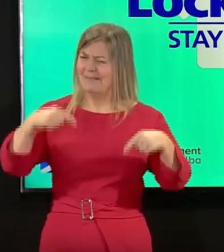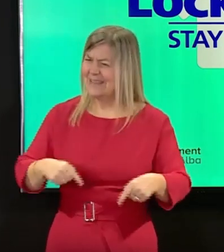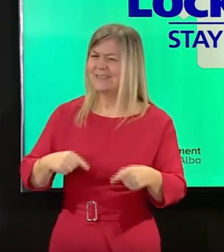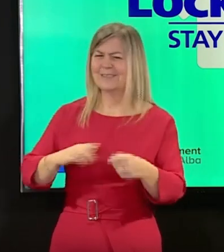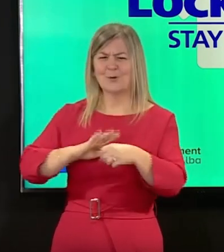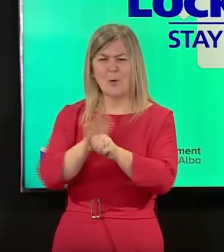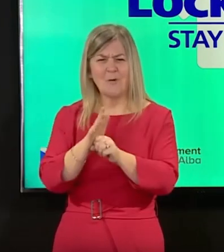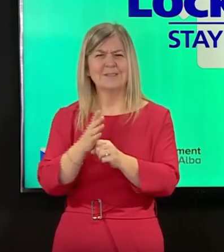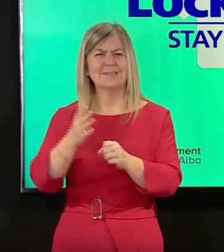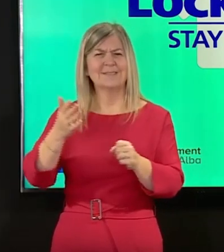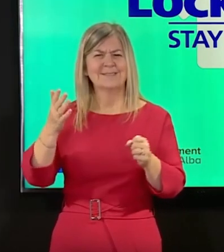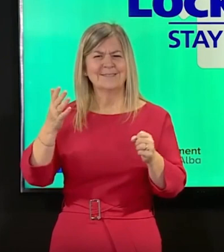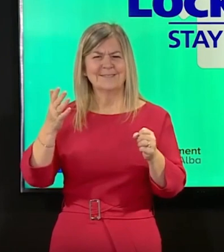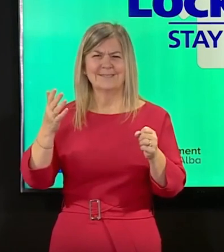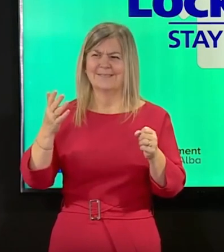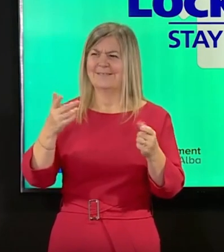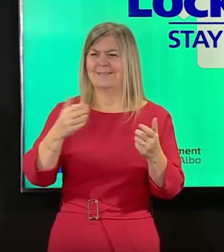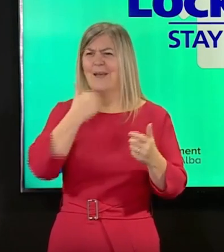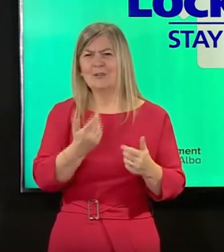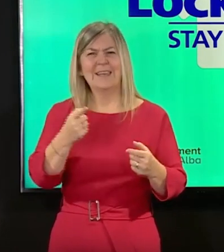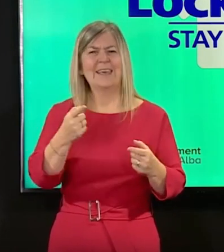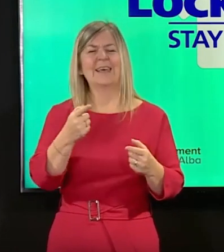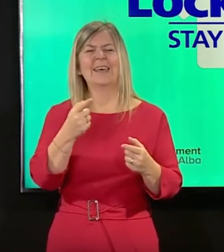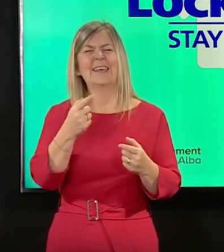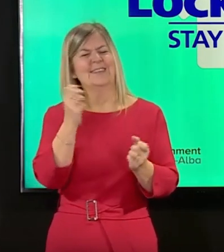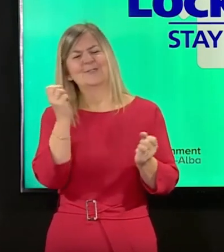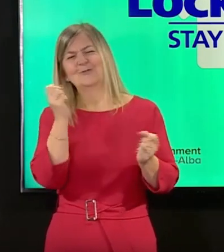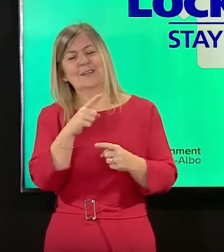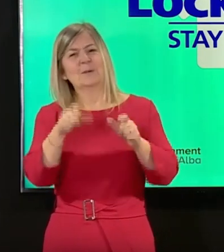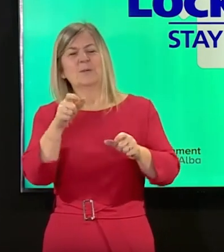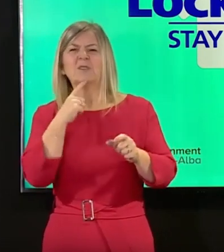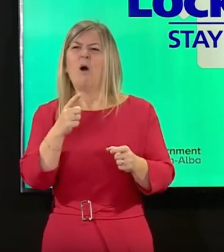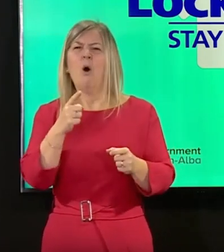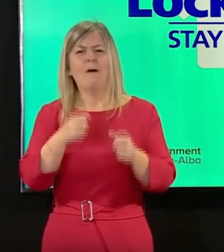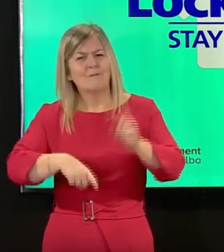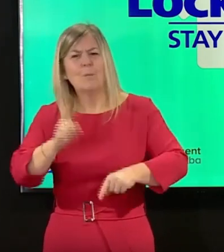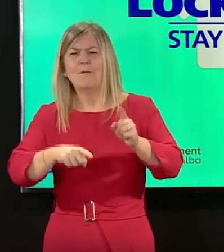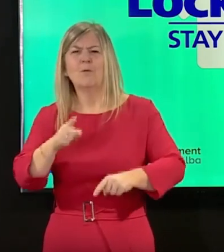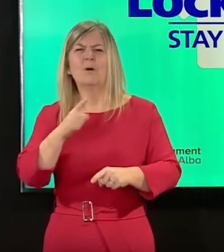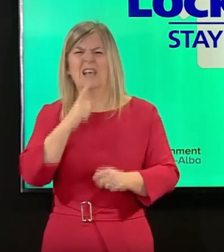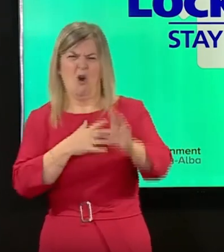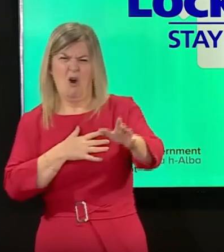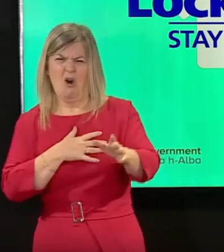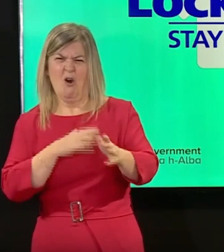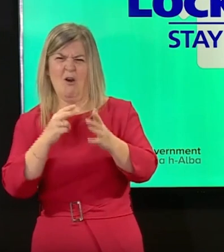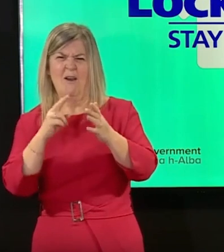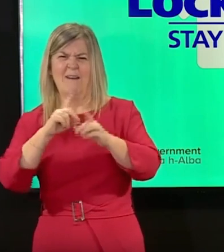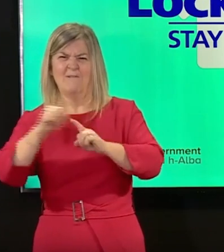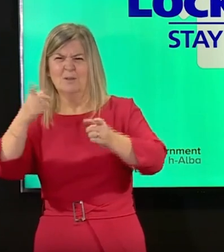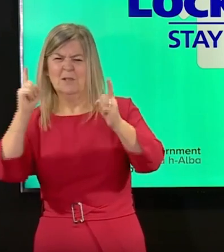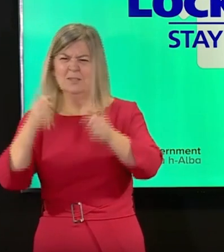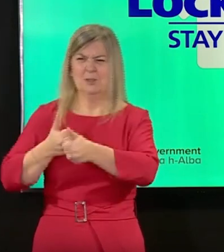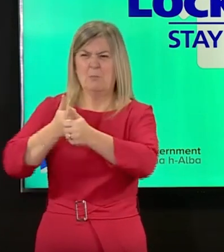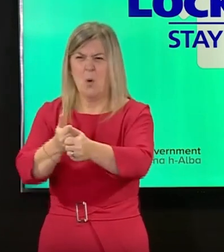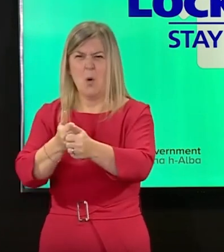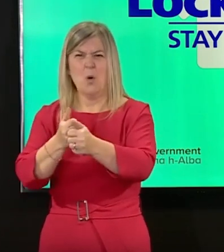situation, I get emails from people suggesting that I'm somehow partial in favour of or against one team or the other. That's not true. I don't